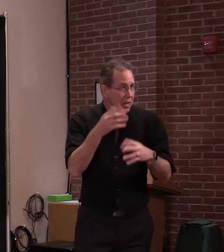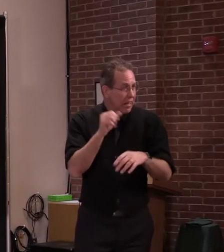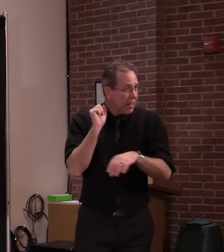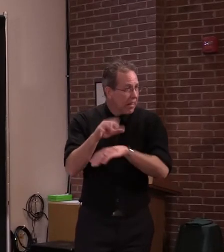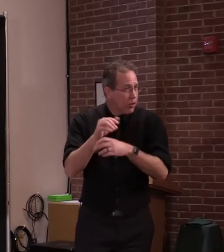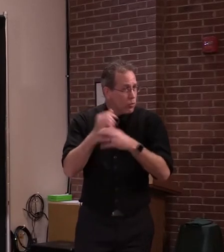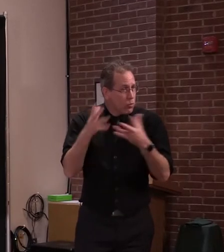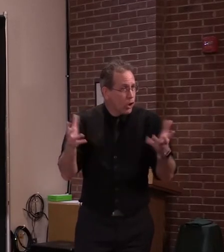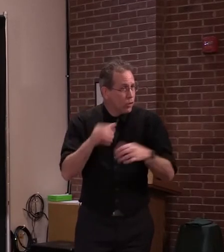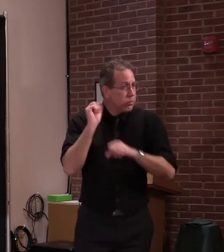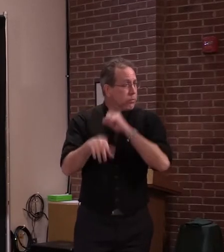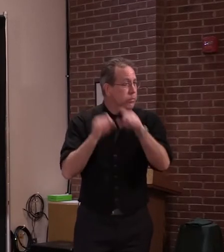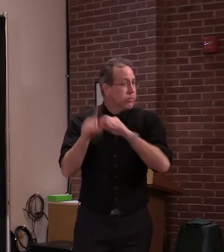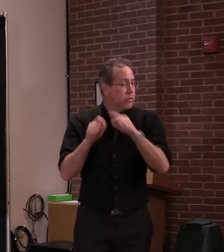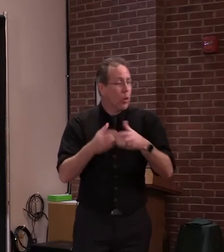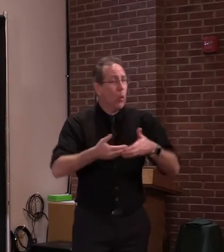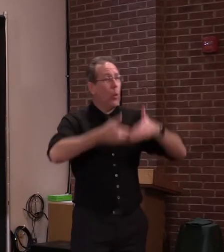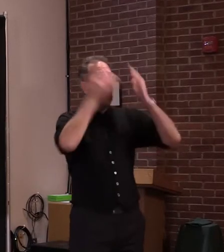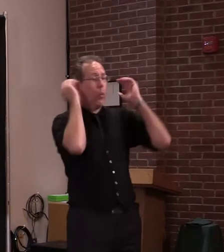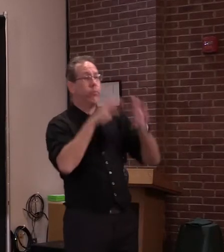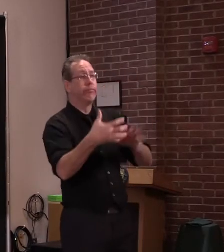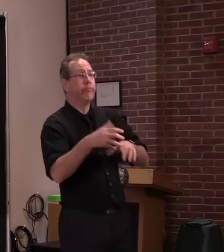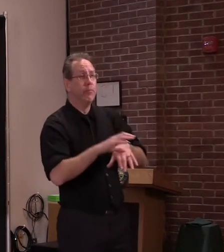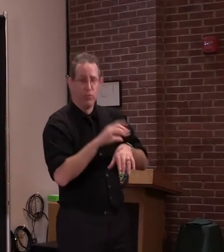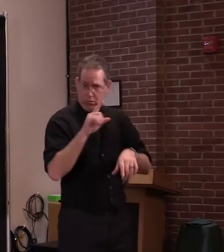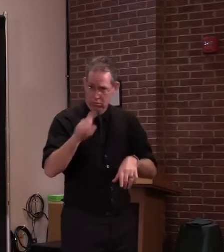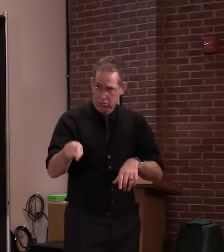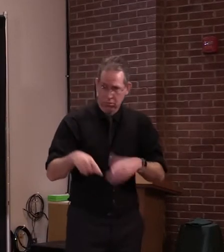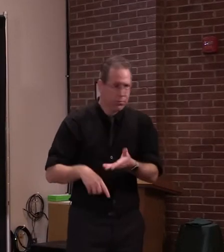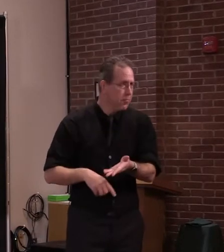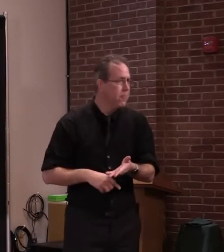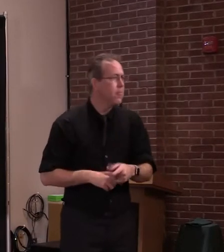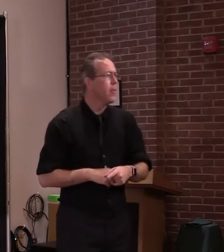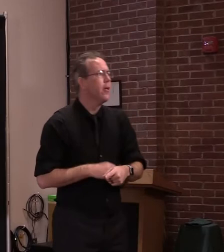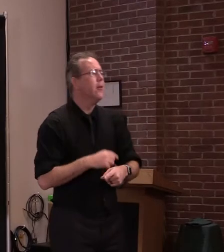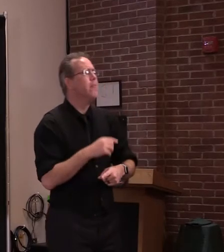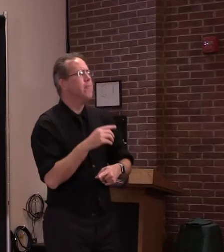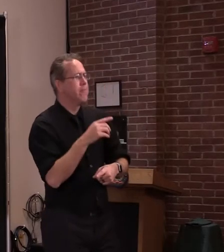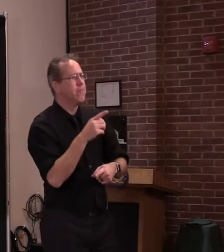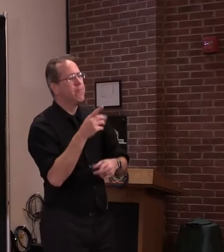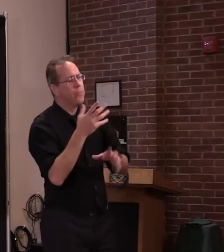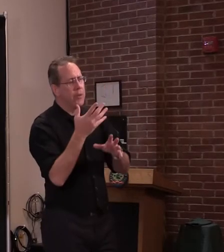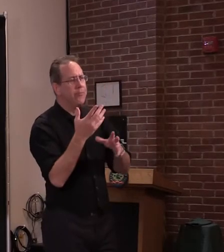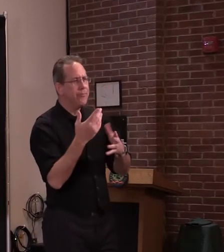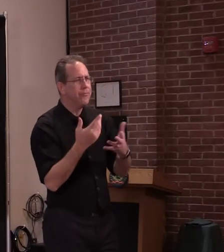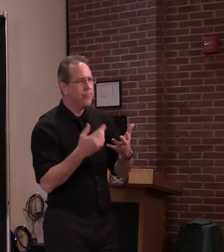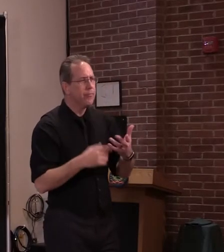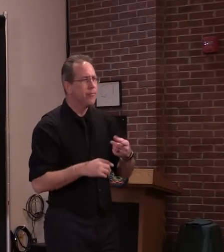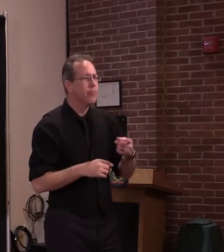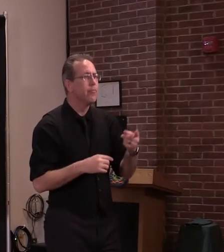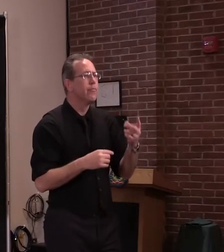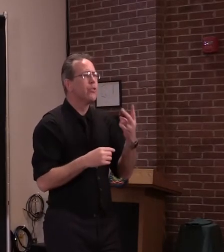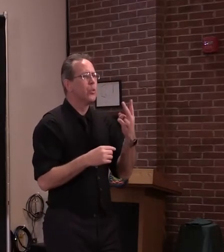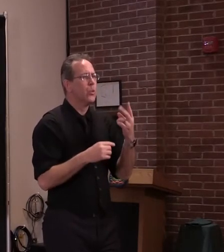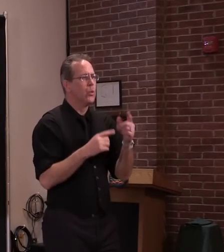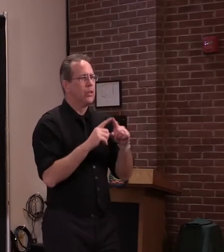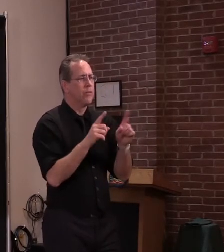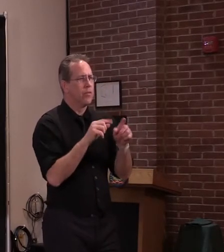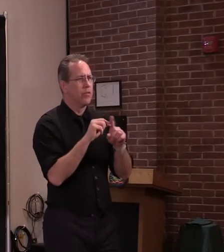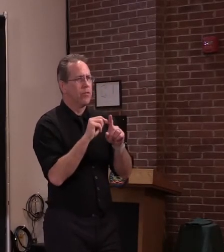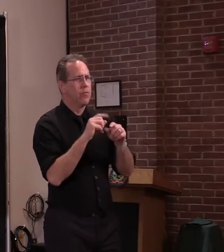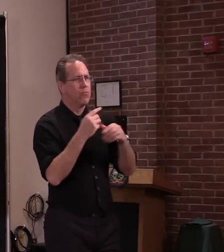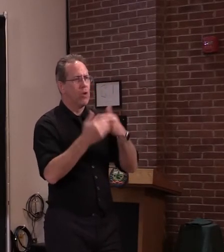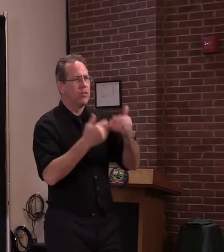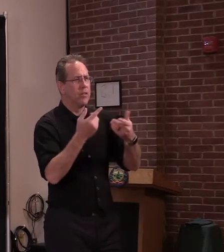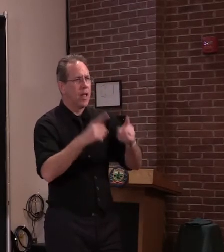It was more of a timing issue around two different processes trying to grab the